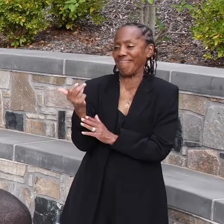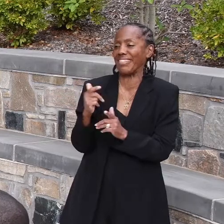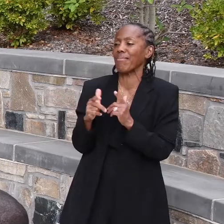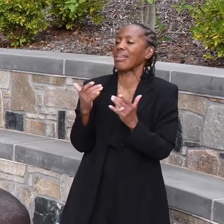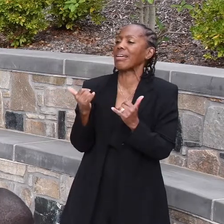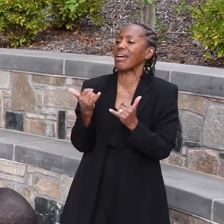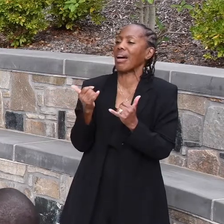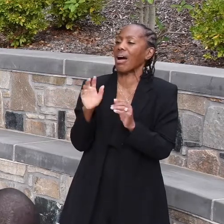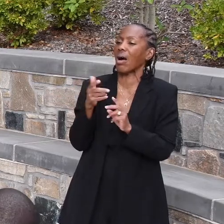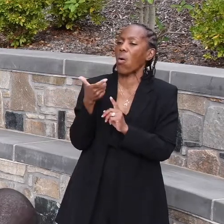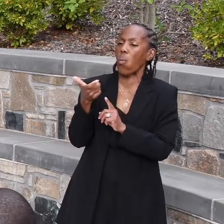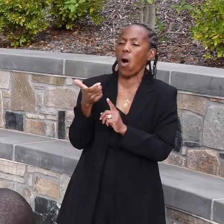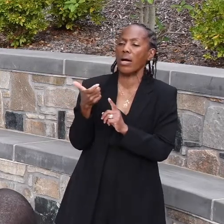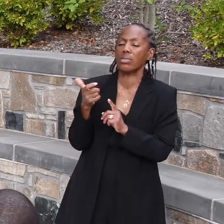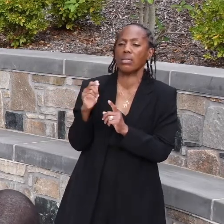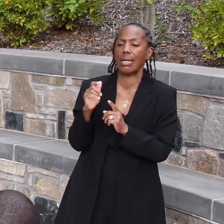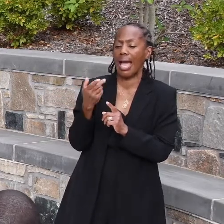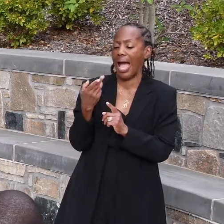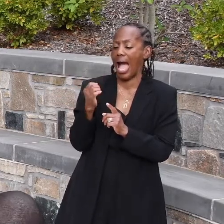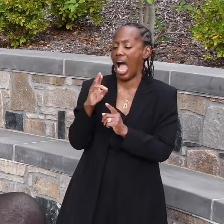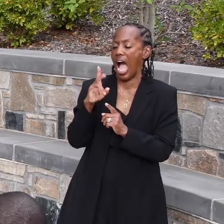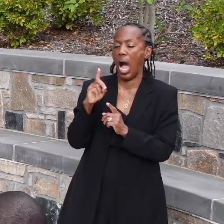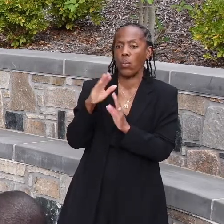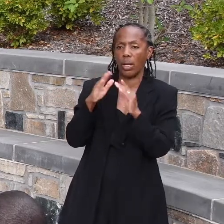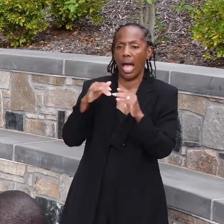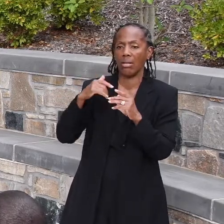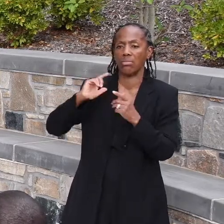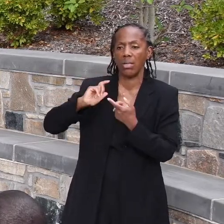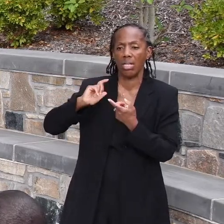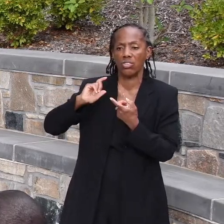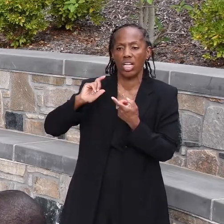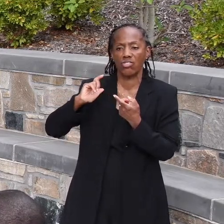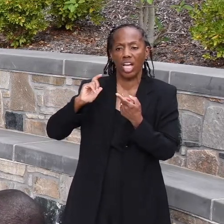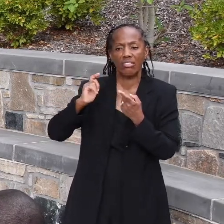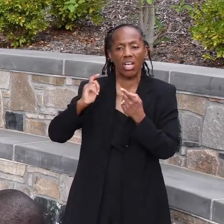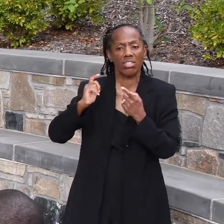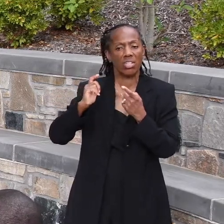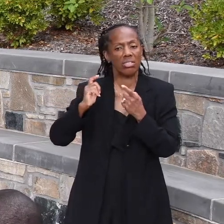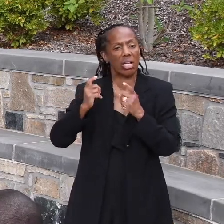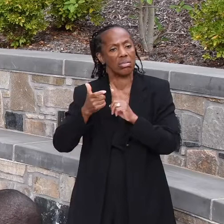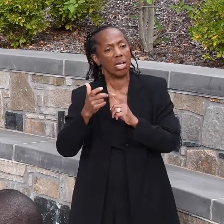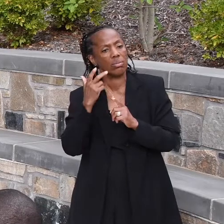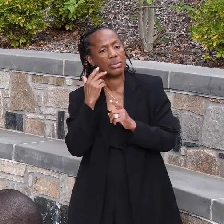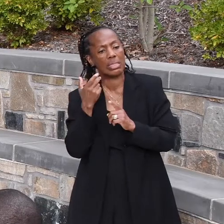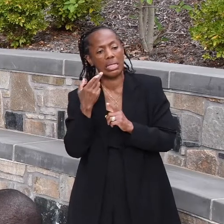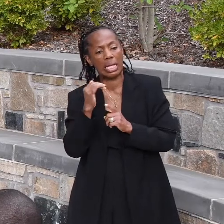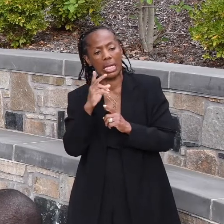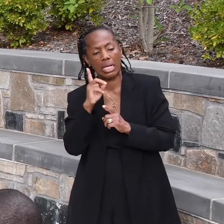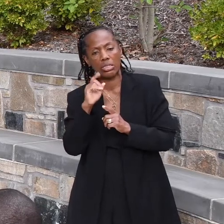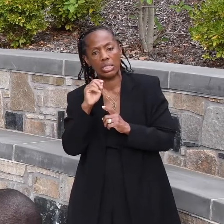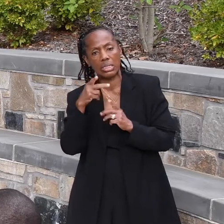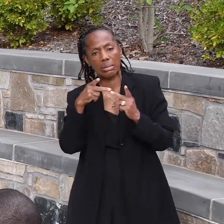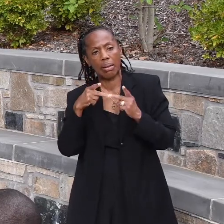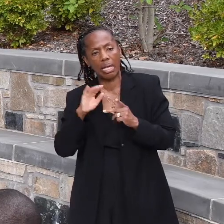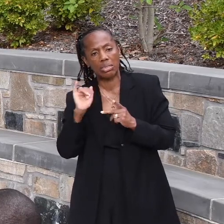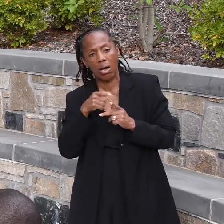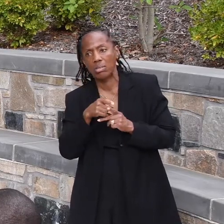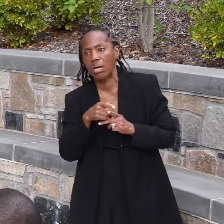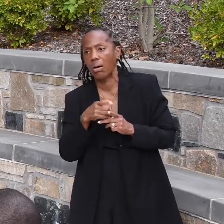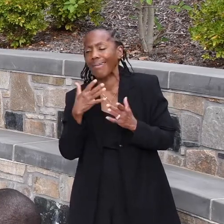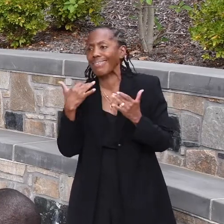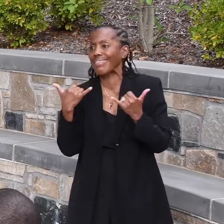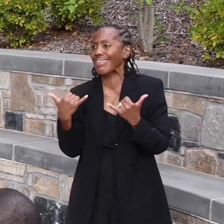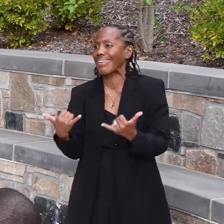But watching the evolution of Howard House over time, and what we see with Hilda's place as well, and then